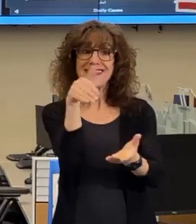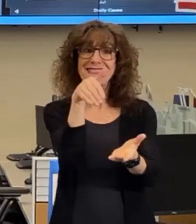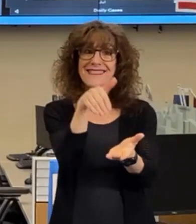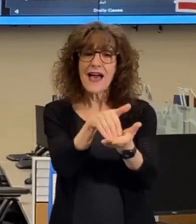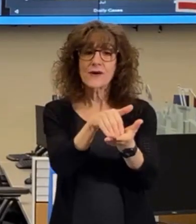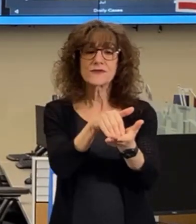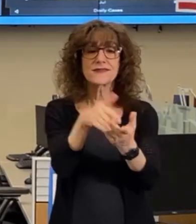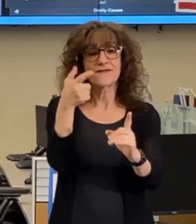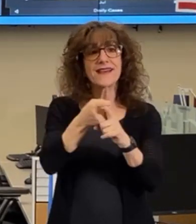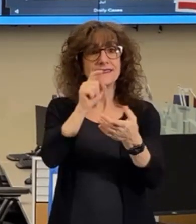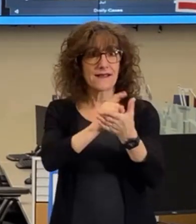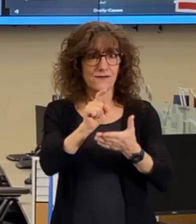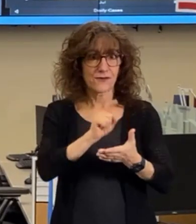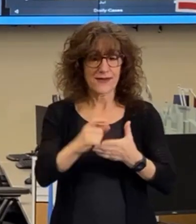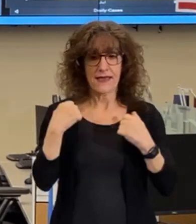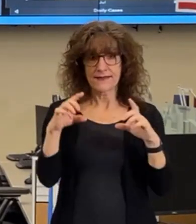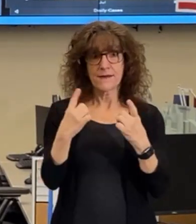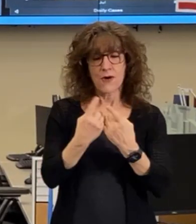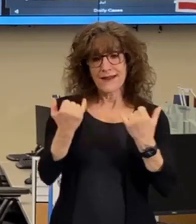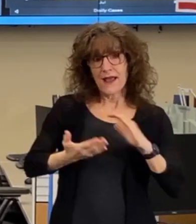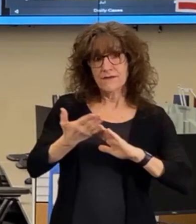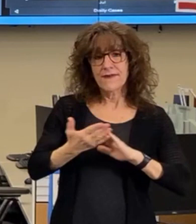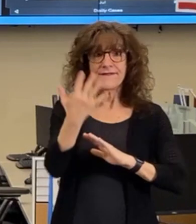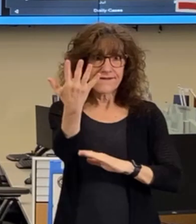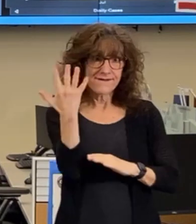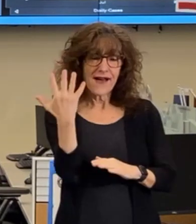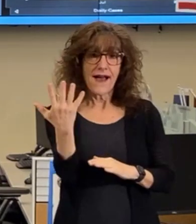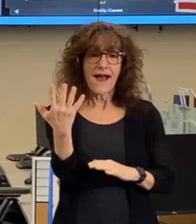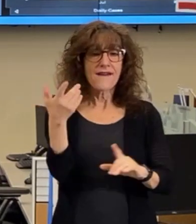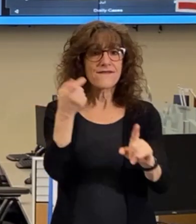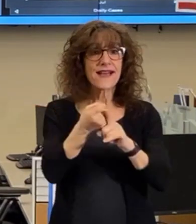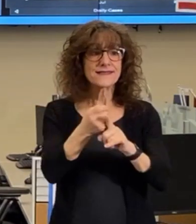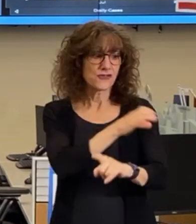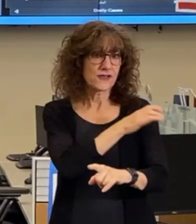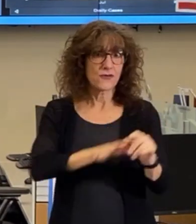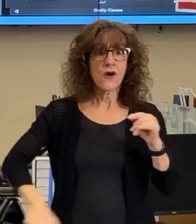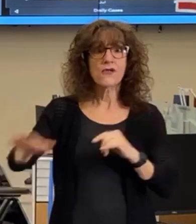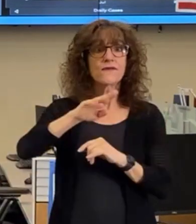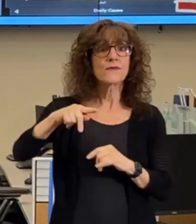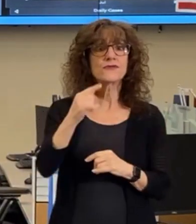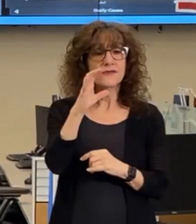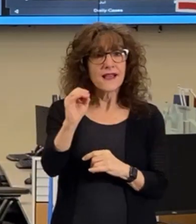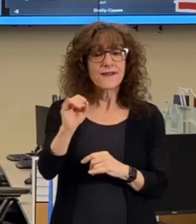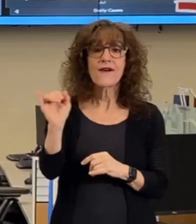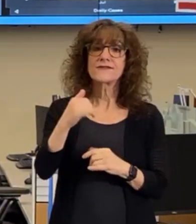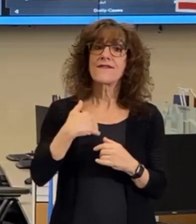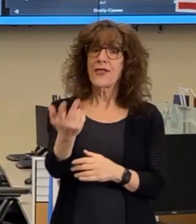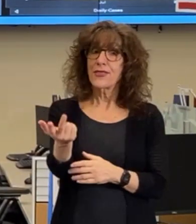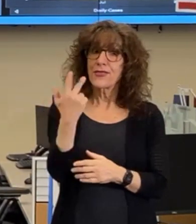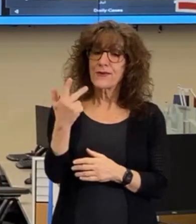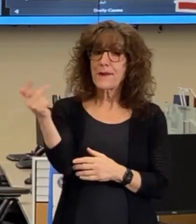per week. The health department is currently operating 5 vaccination clinics across the county, and we also have 3